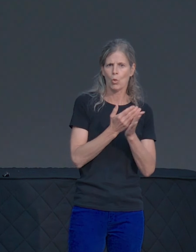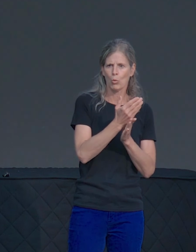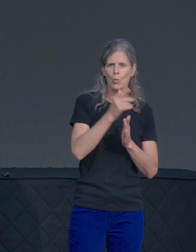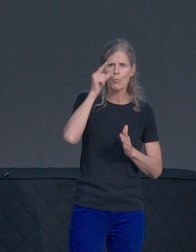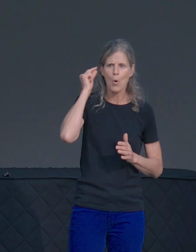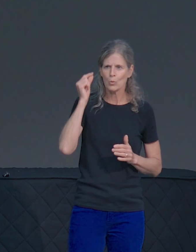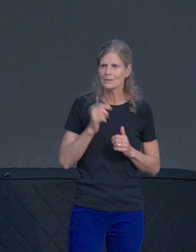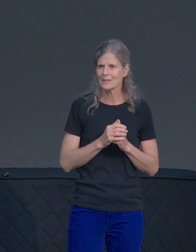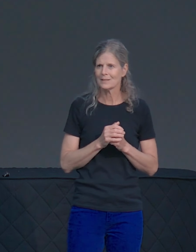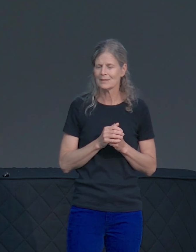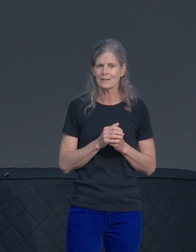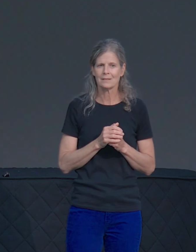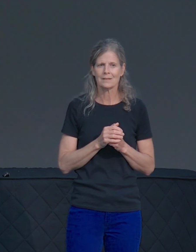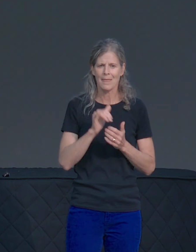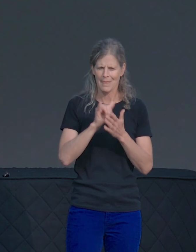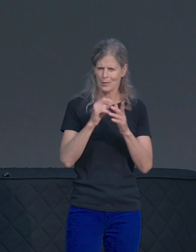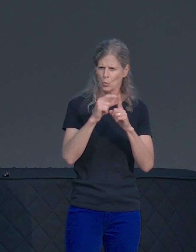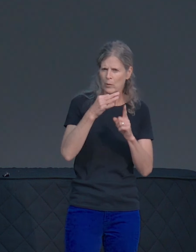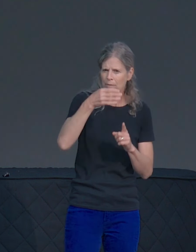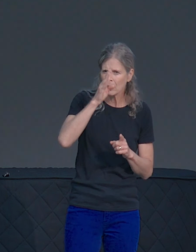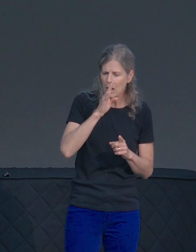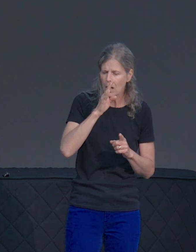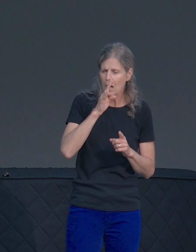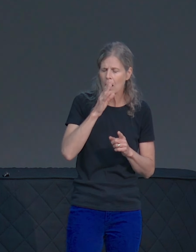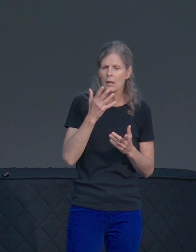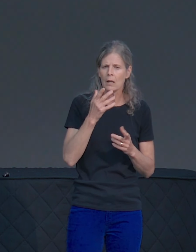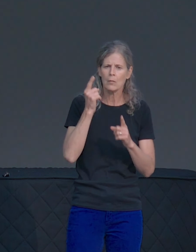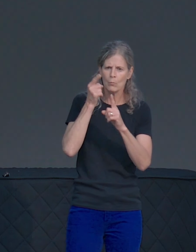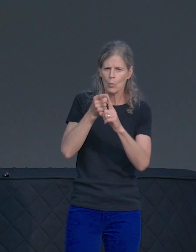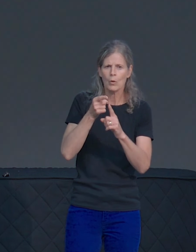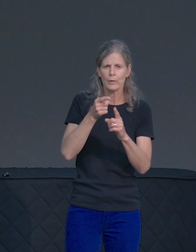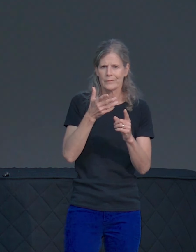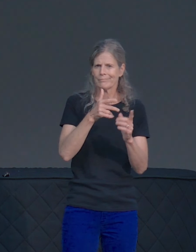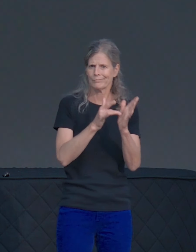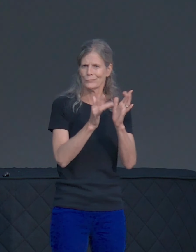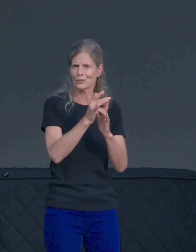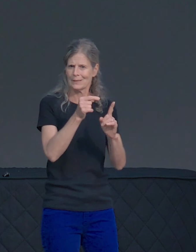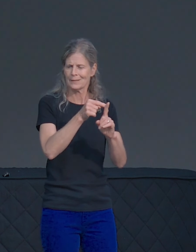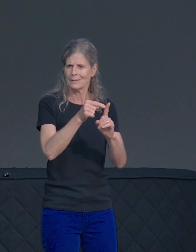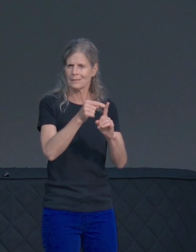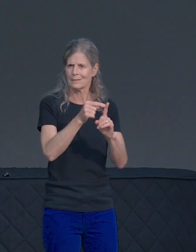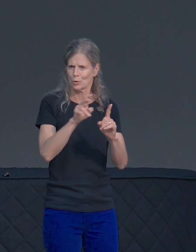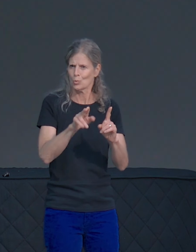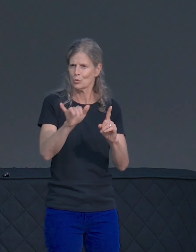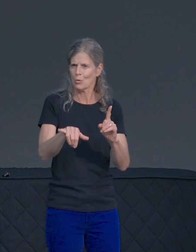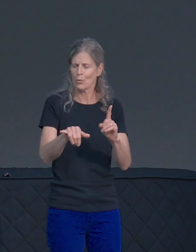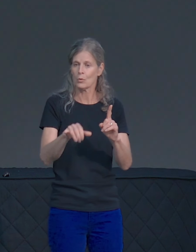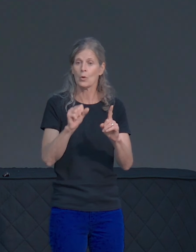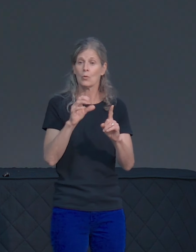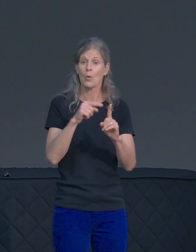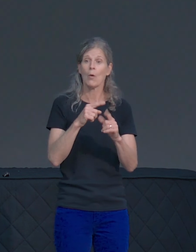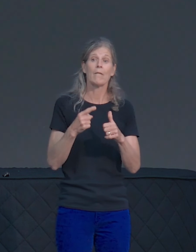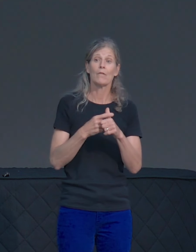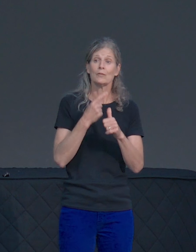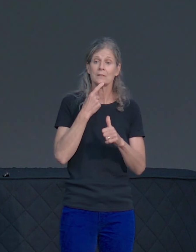Moses. And this is the word of God, and it points toward Jesus. Notice first that Jesus